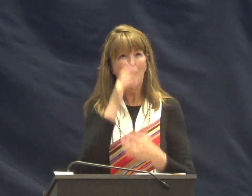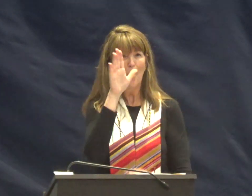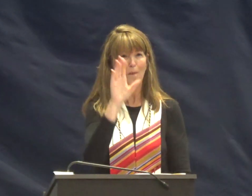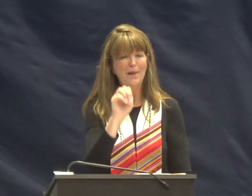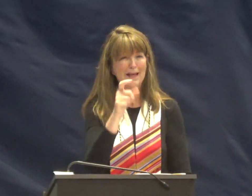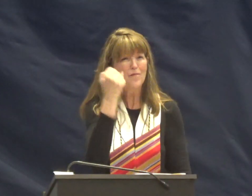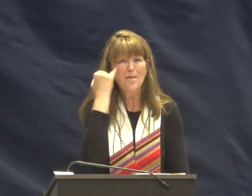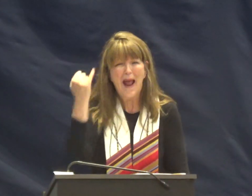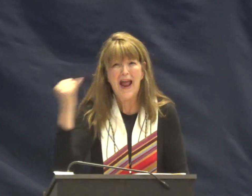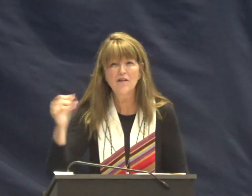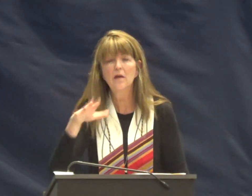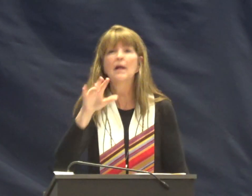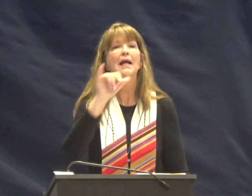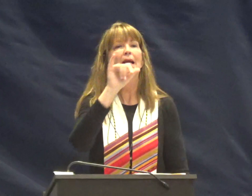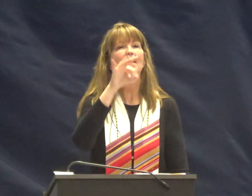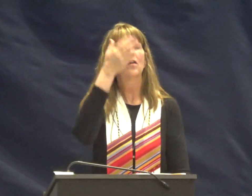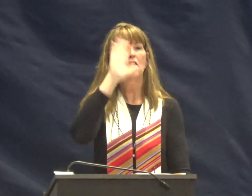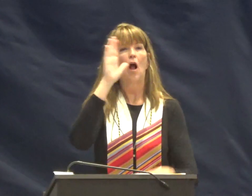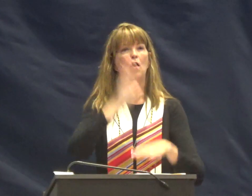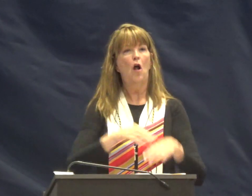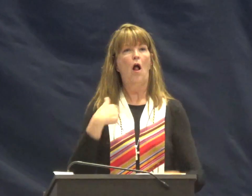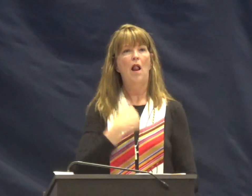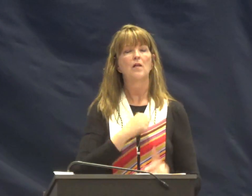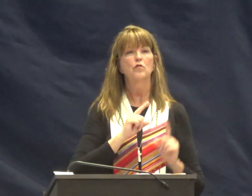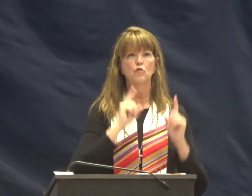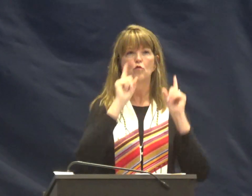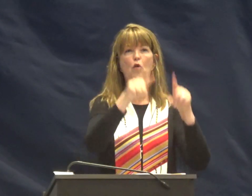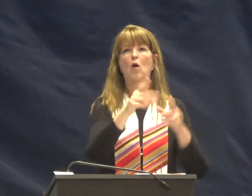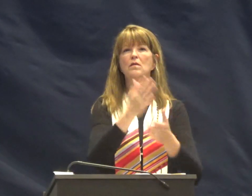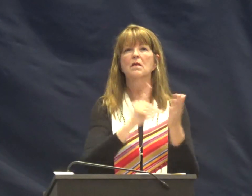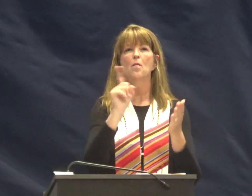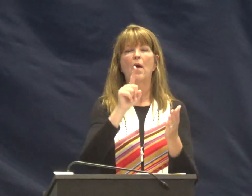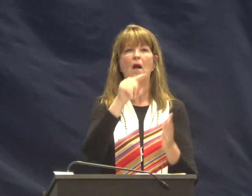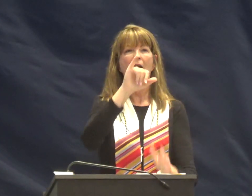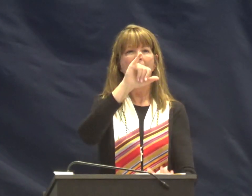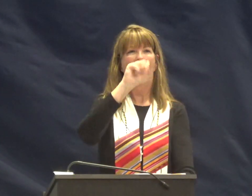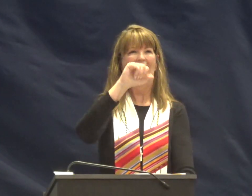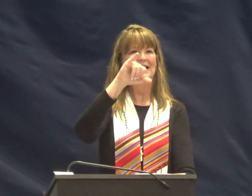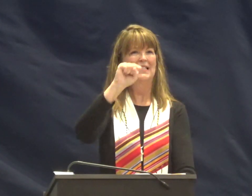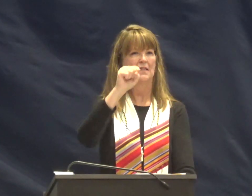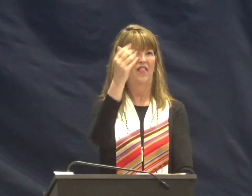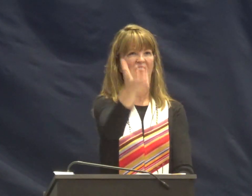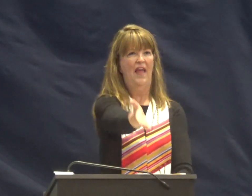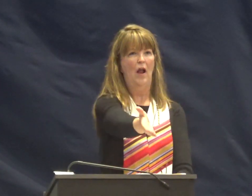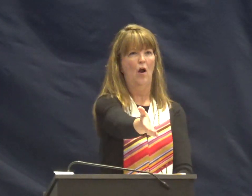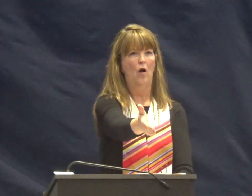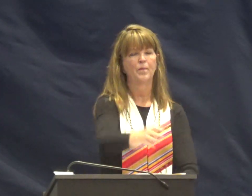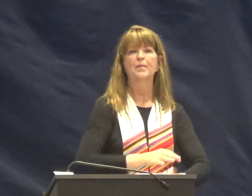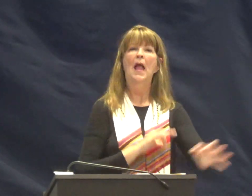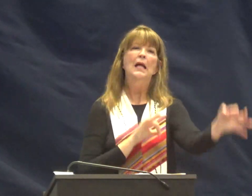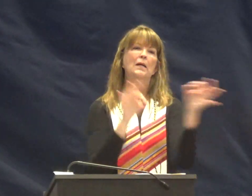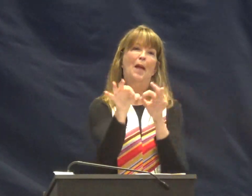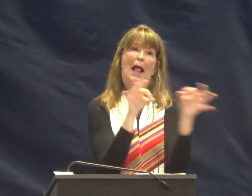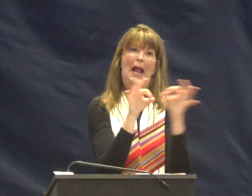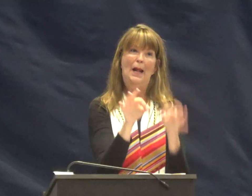doing evil. Can you imagine how scary that would be? That would be as if God called us to go somewhere that ISIS was